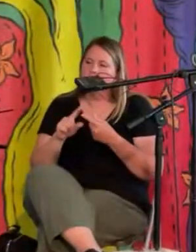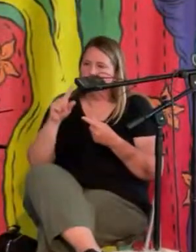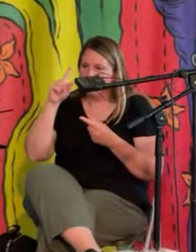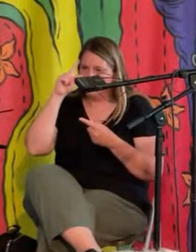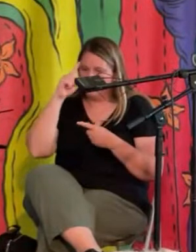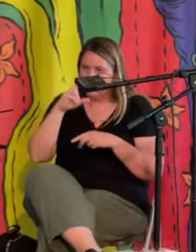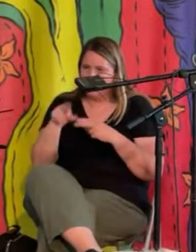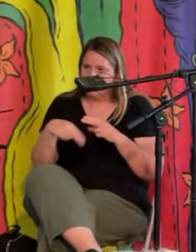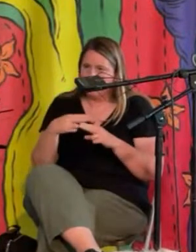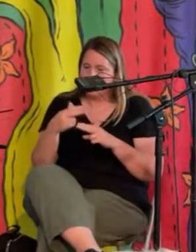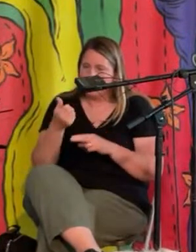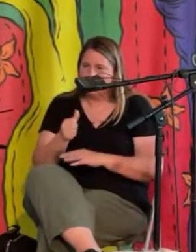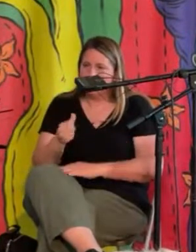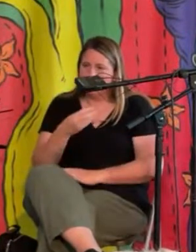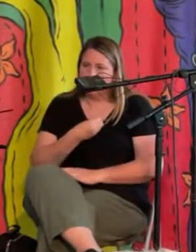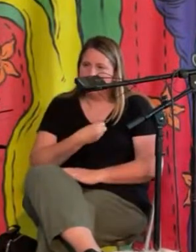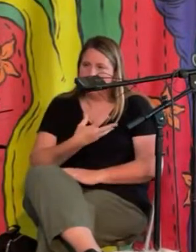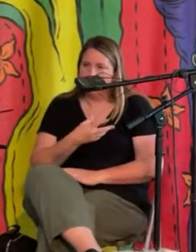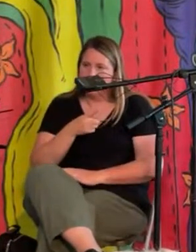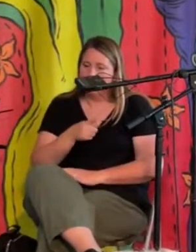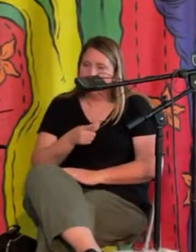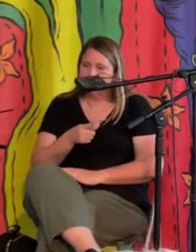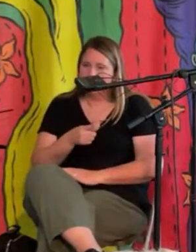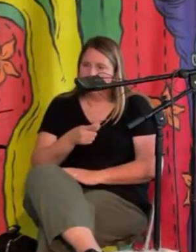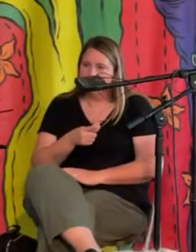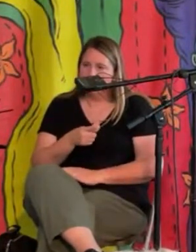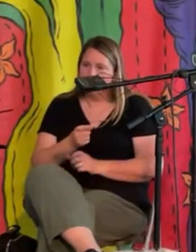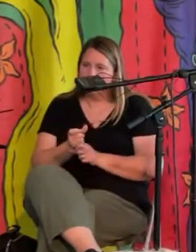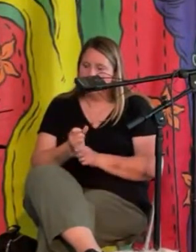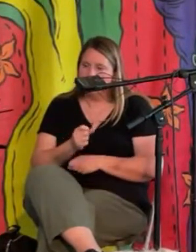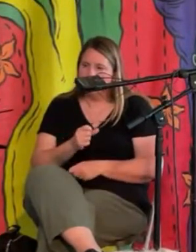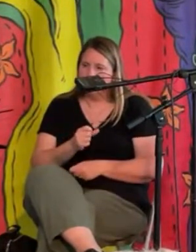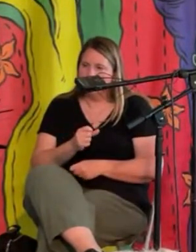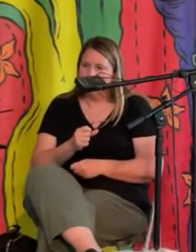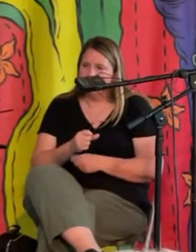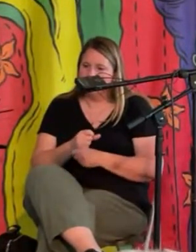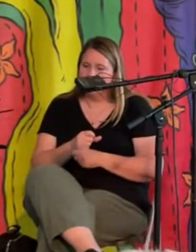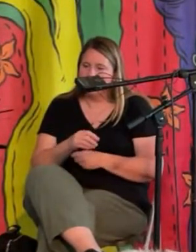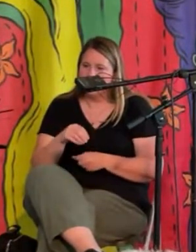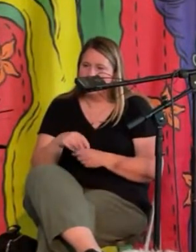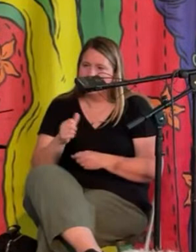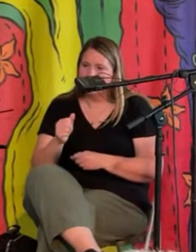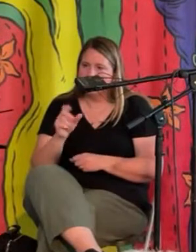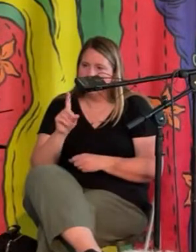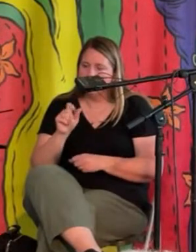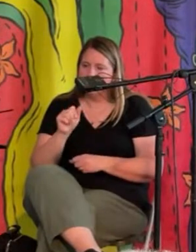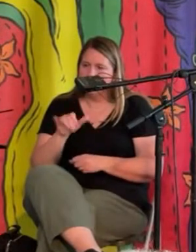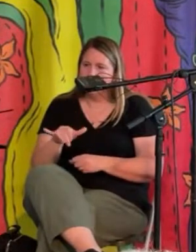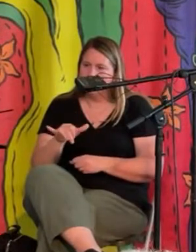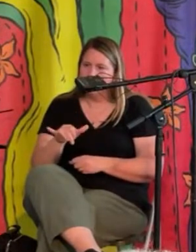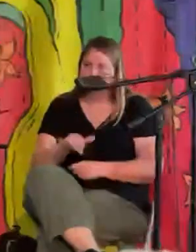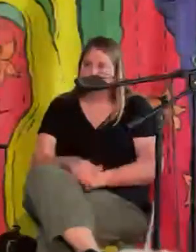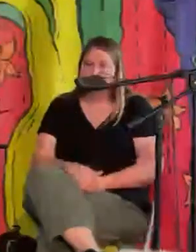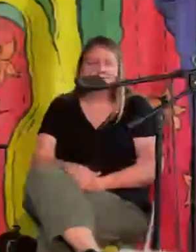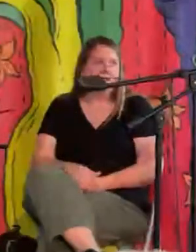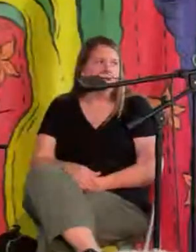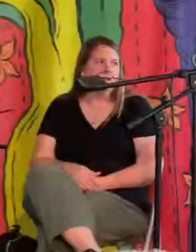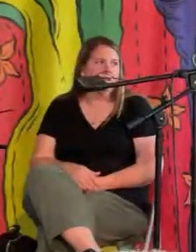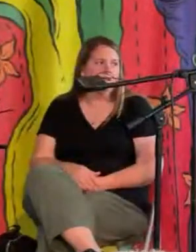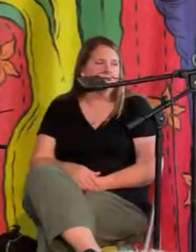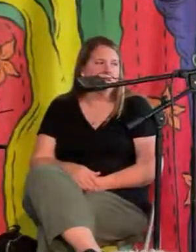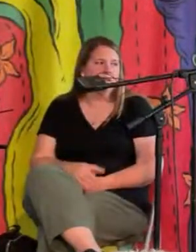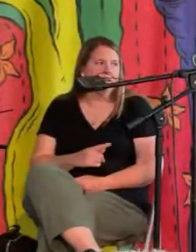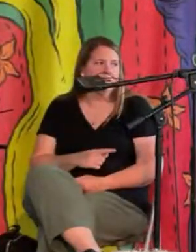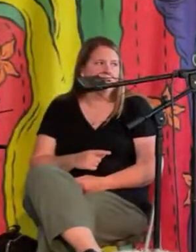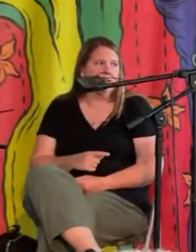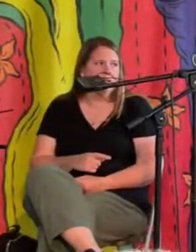Any poems you make in a day? Oh, wow, that's a good question. How many poems